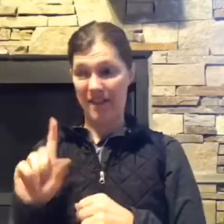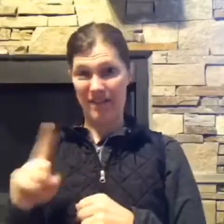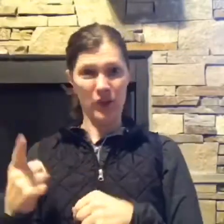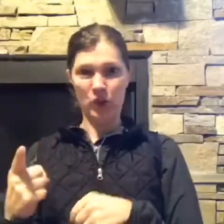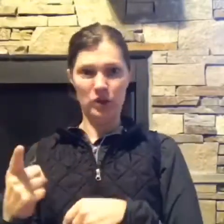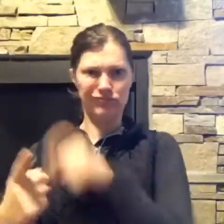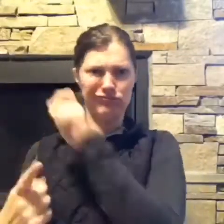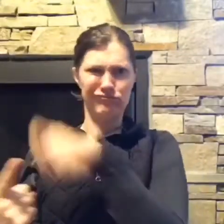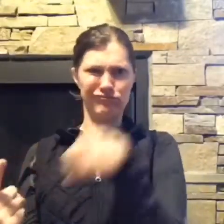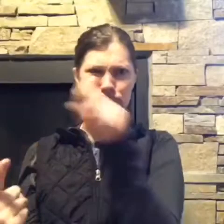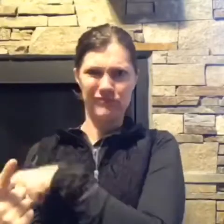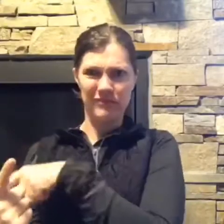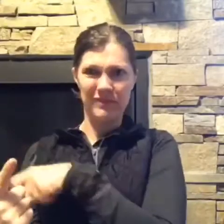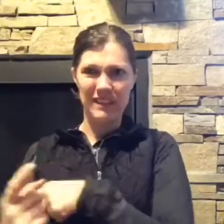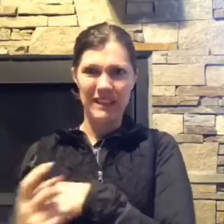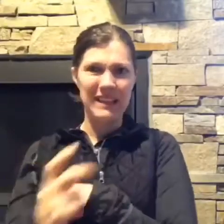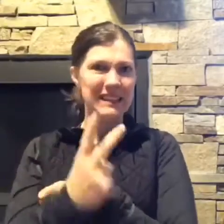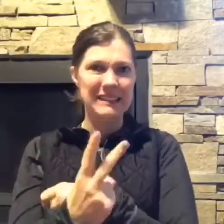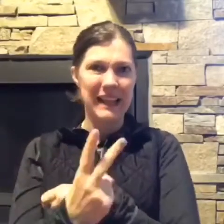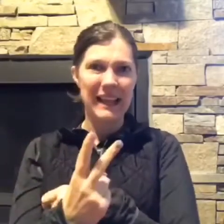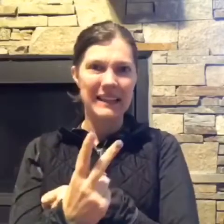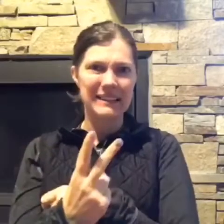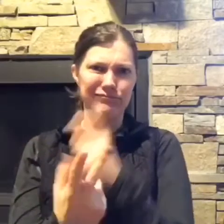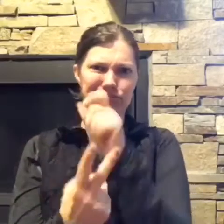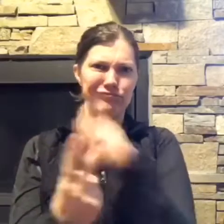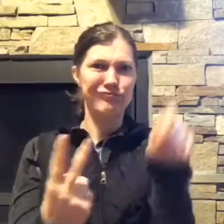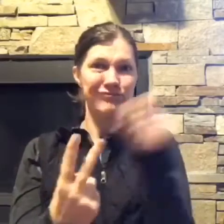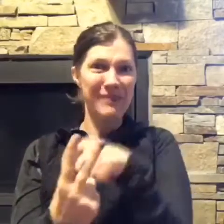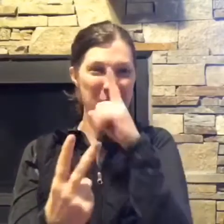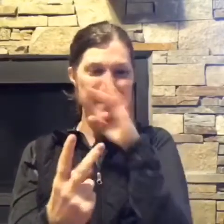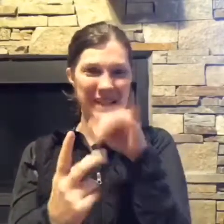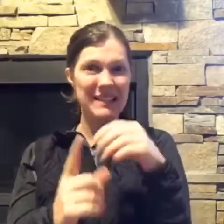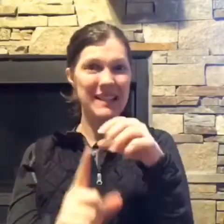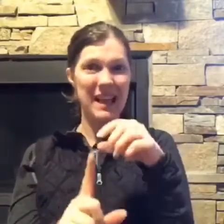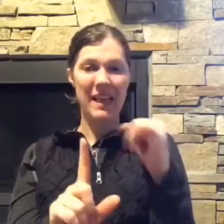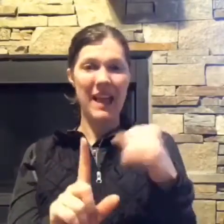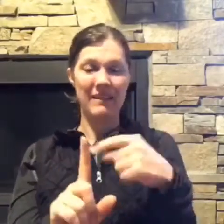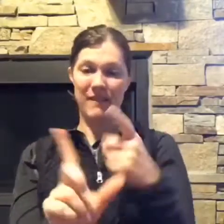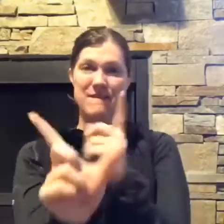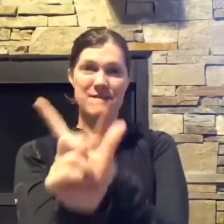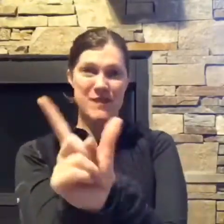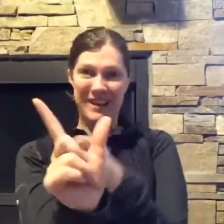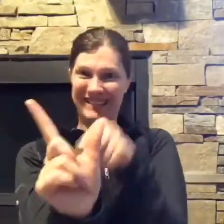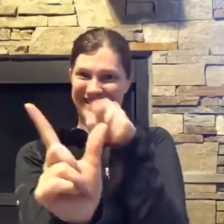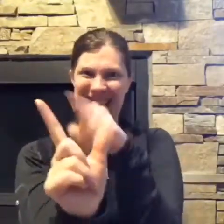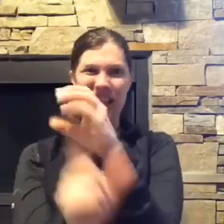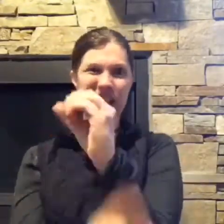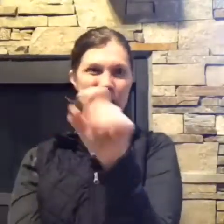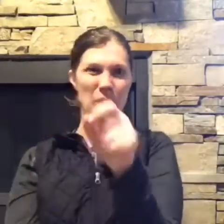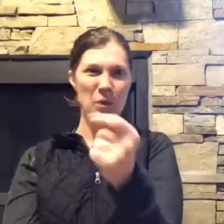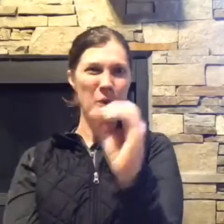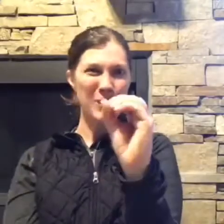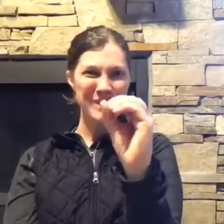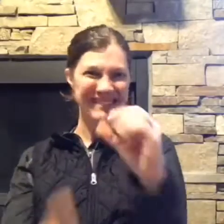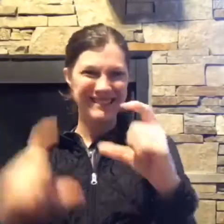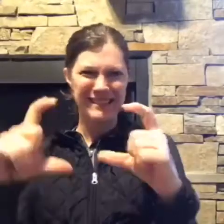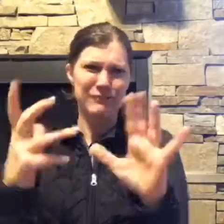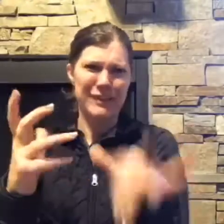down at all, so it can't be that one. And now if you look, hey, my a value is negative, and my c value is